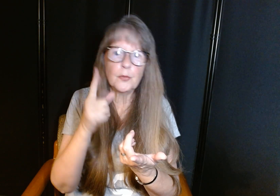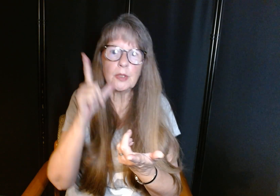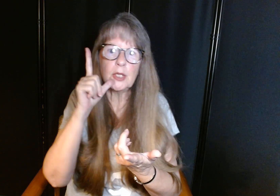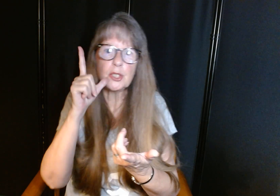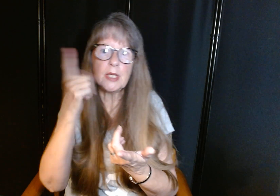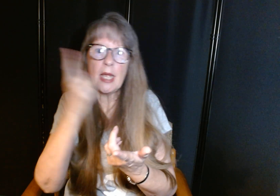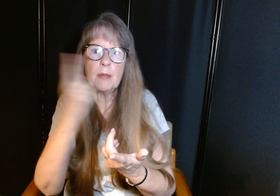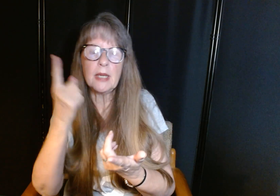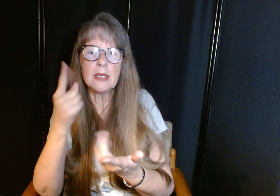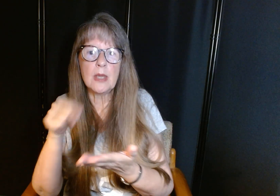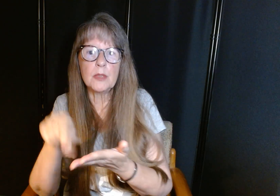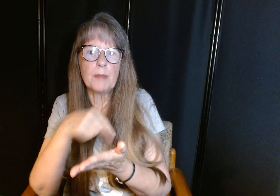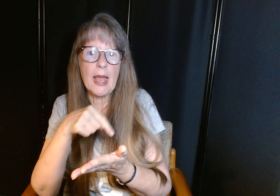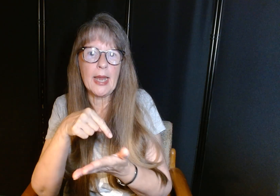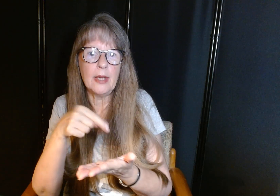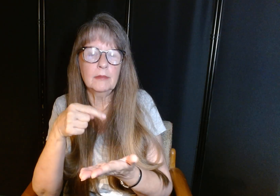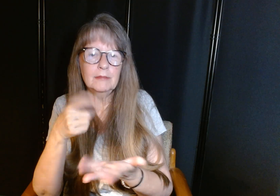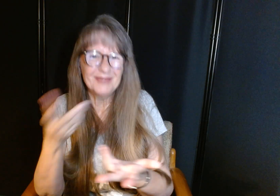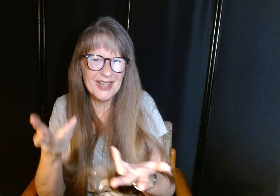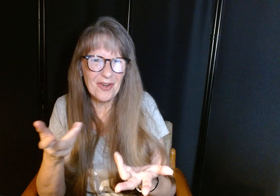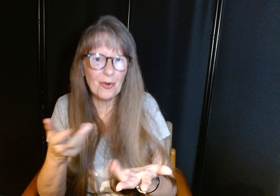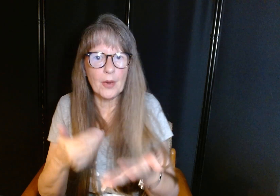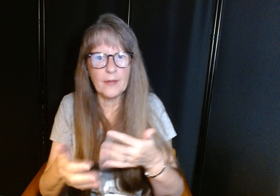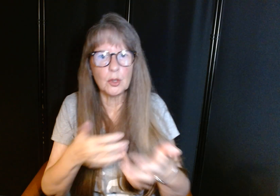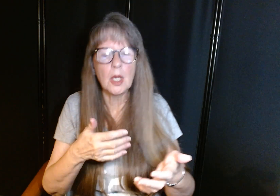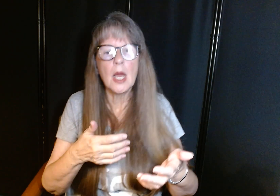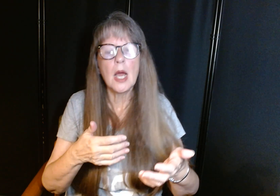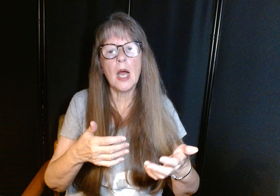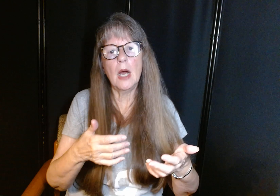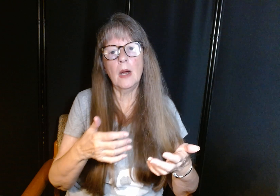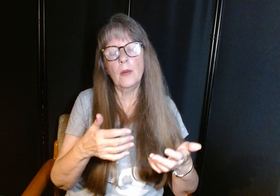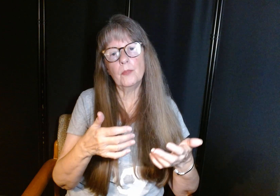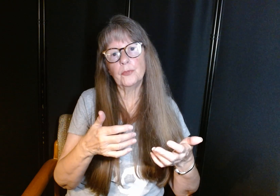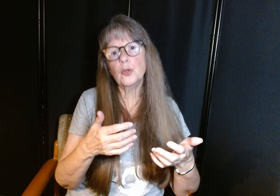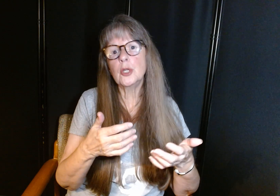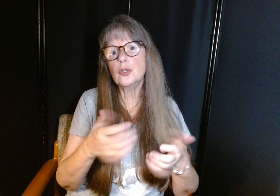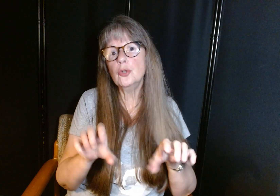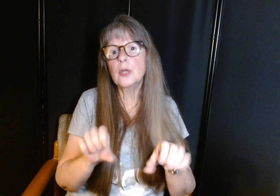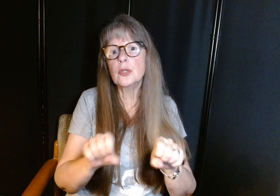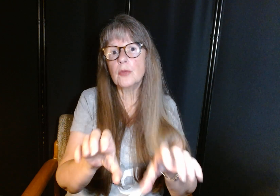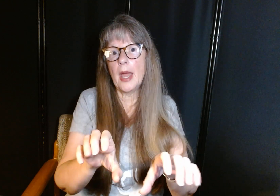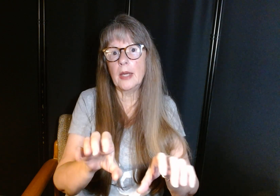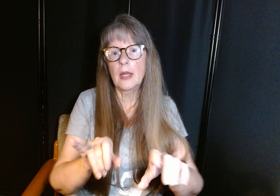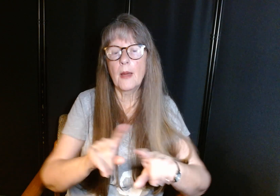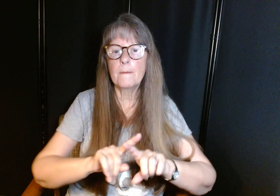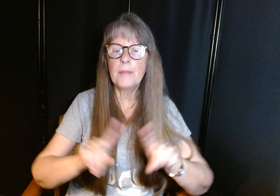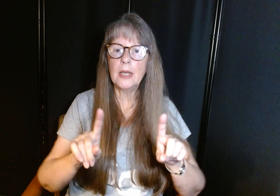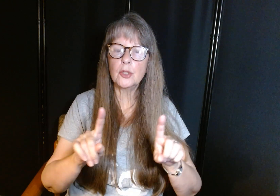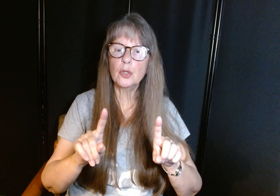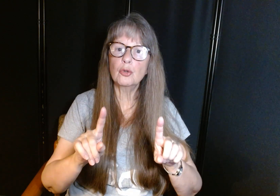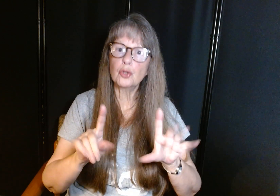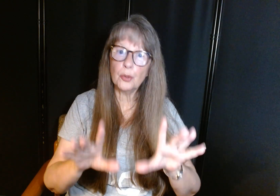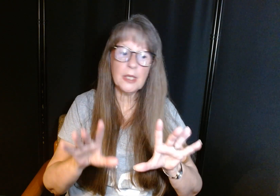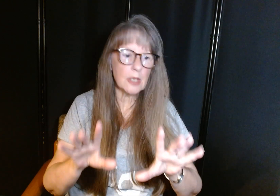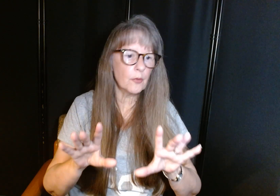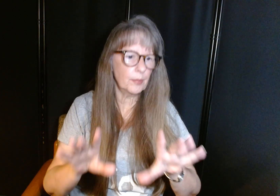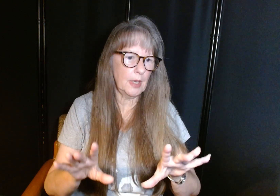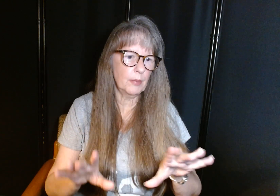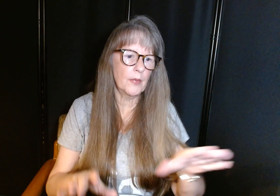lunch today because I was paid, or whatever. You can do that. But to treat other people, and this is